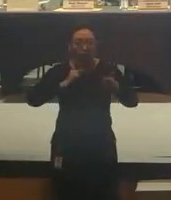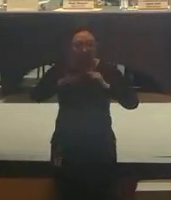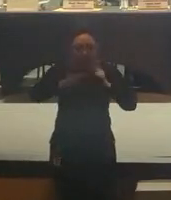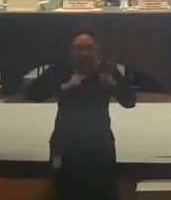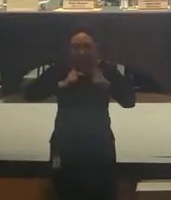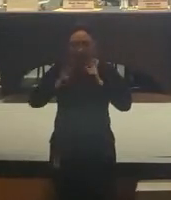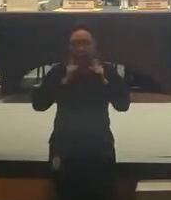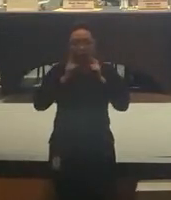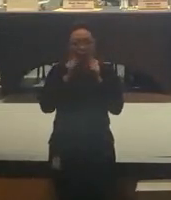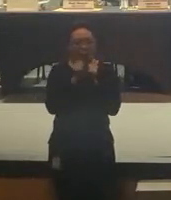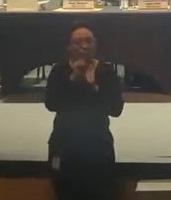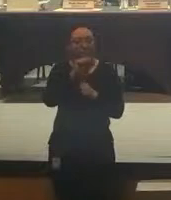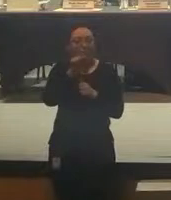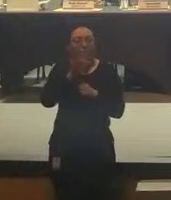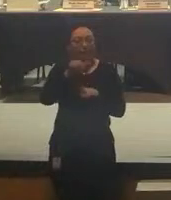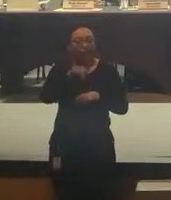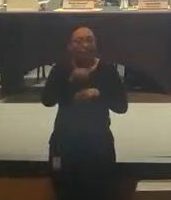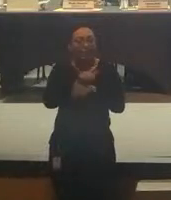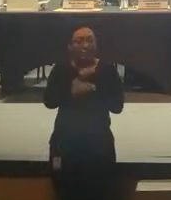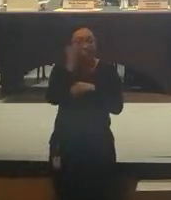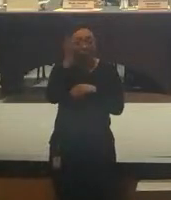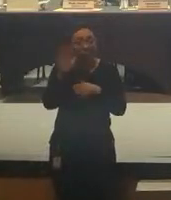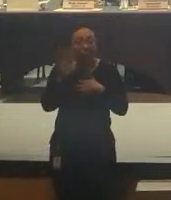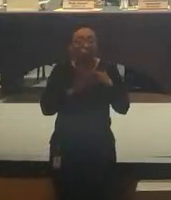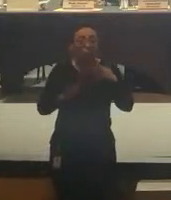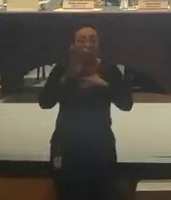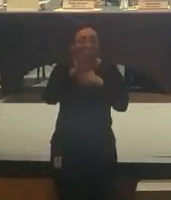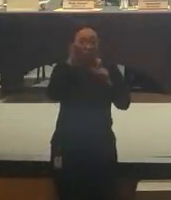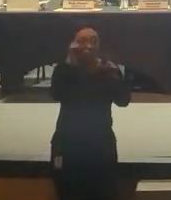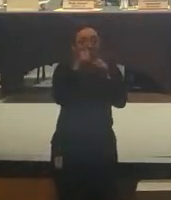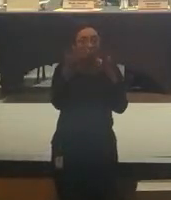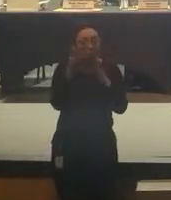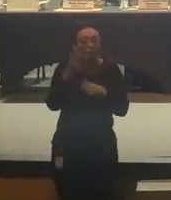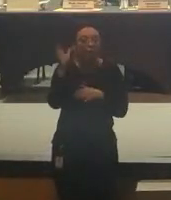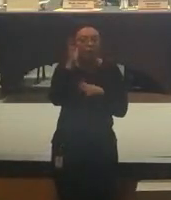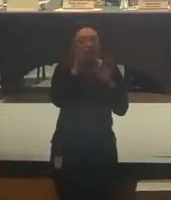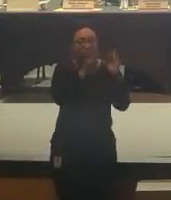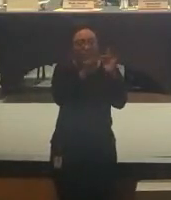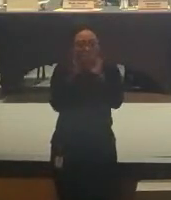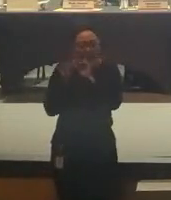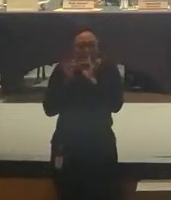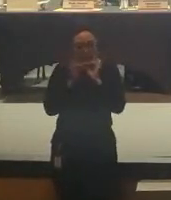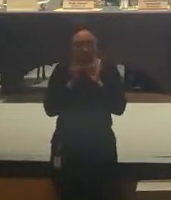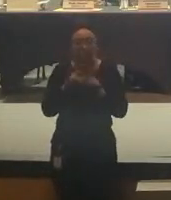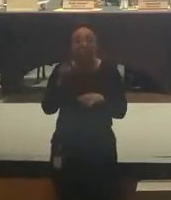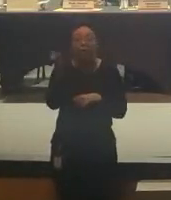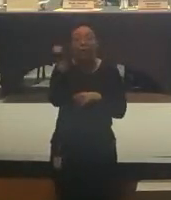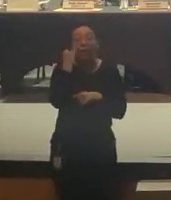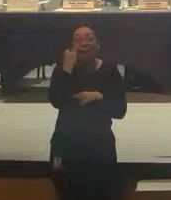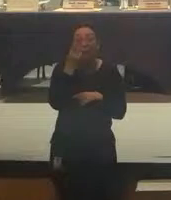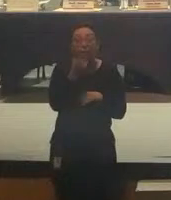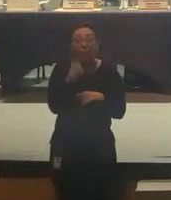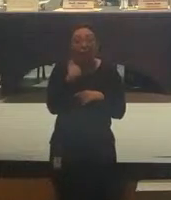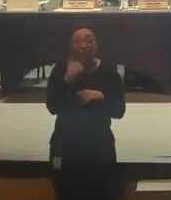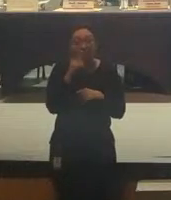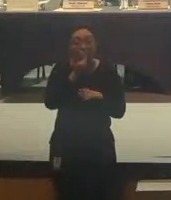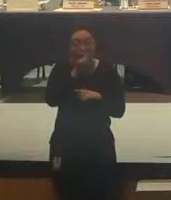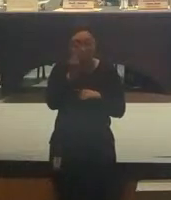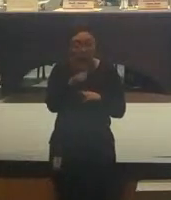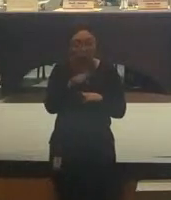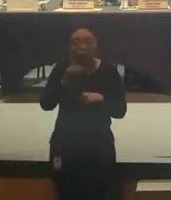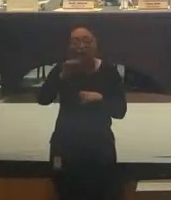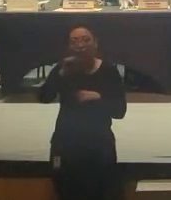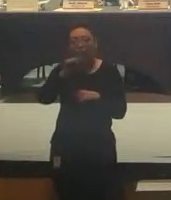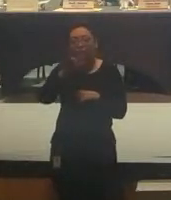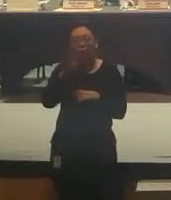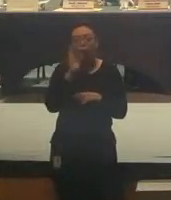dialogue with AZAC this evening because their primary goal is to listen to comments. If there are questions raised,